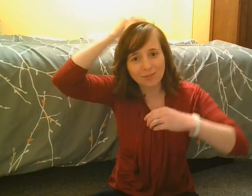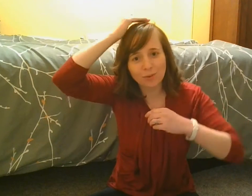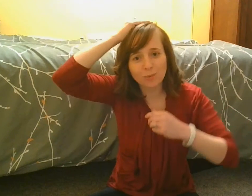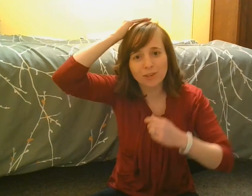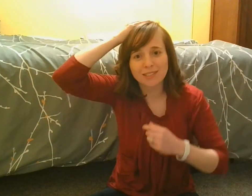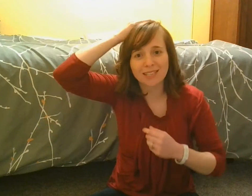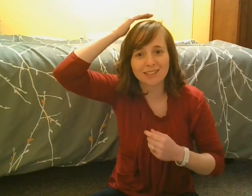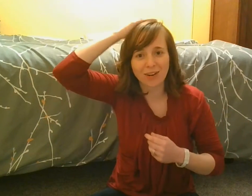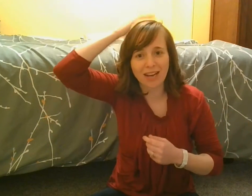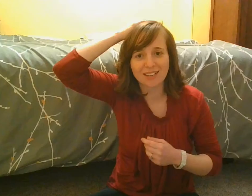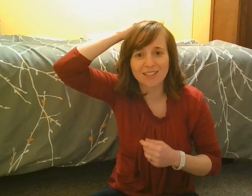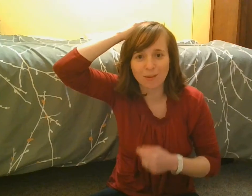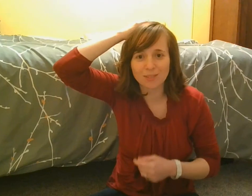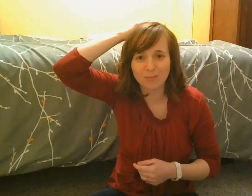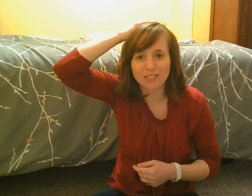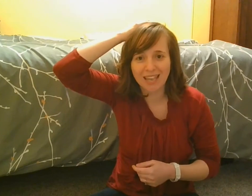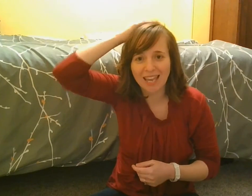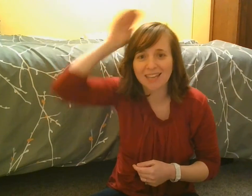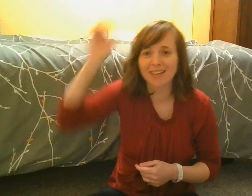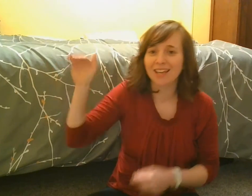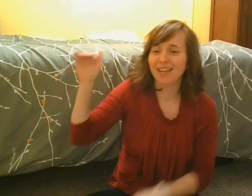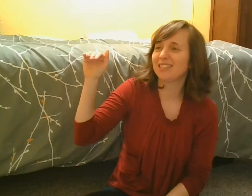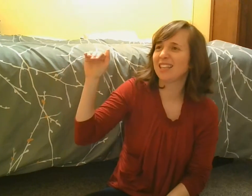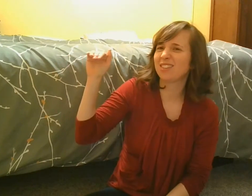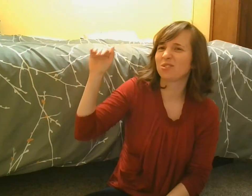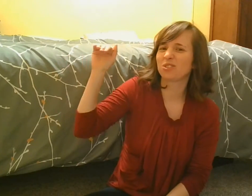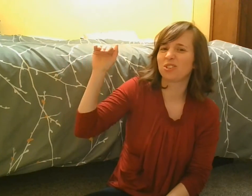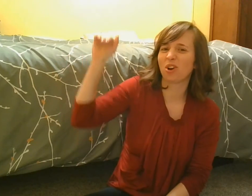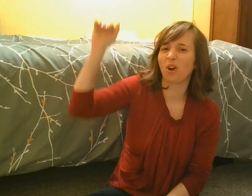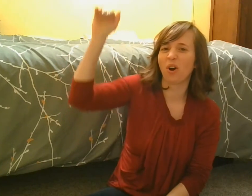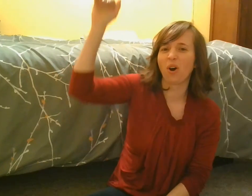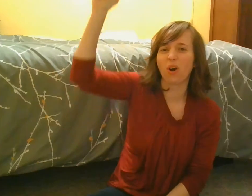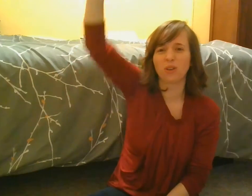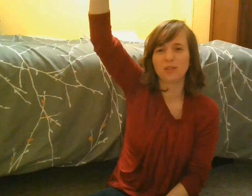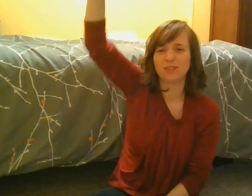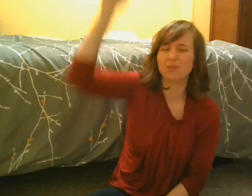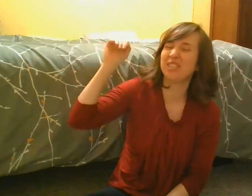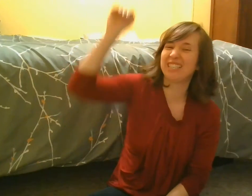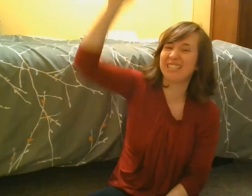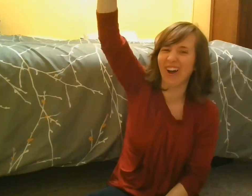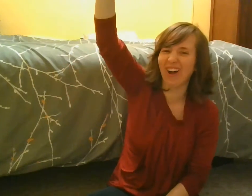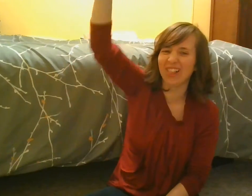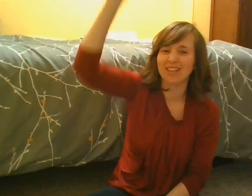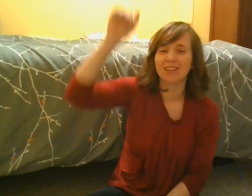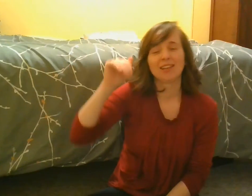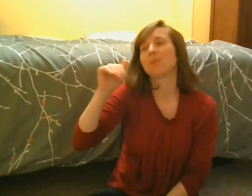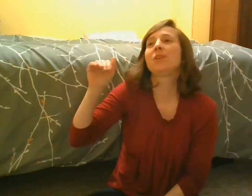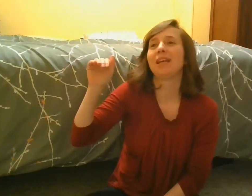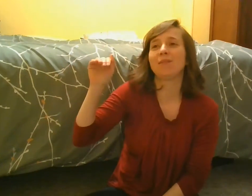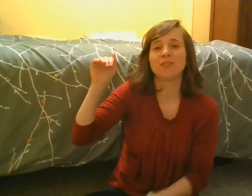if you're put like your hand on top of someone's head and say that they're tall. They're really tall. And really emphasize